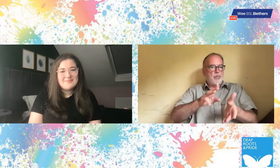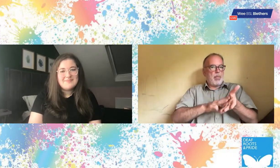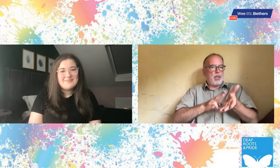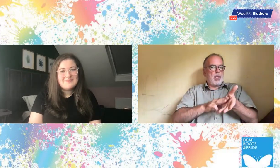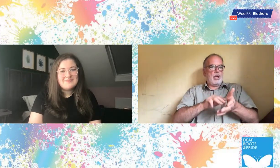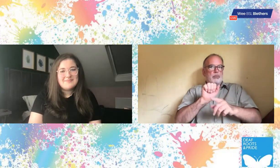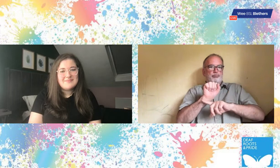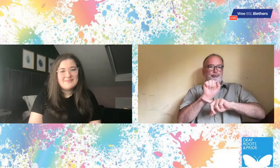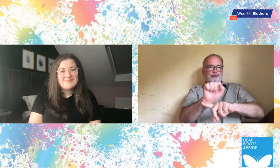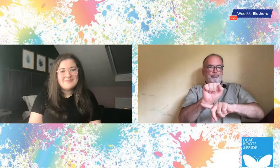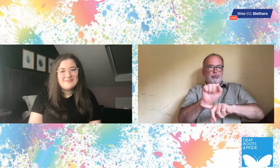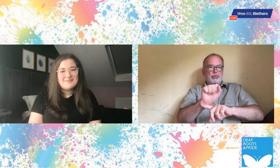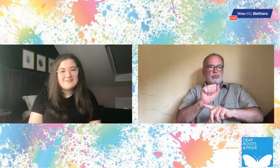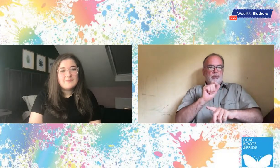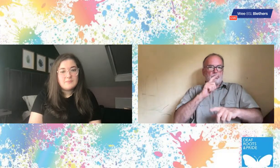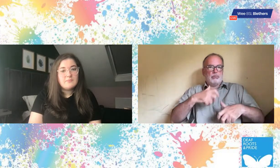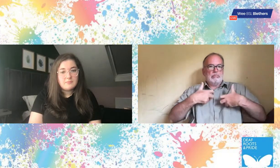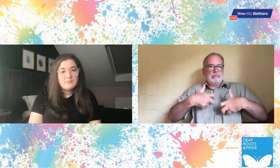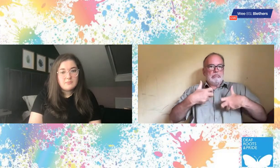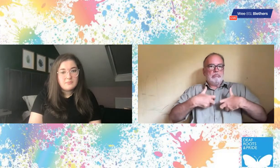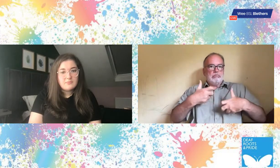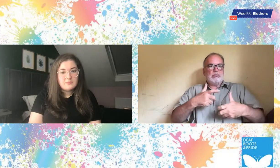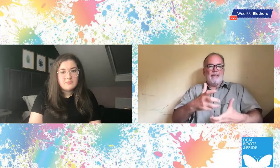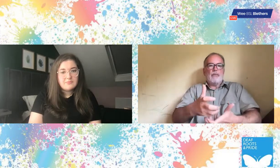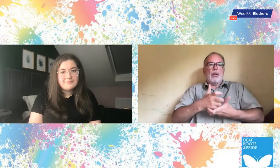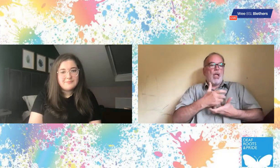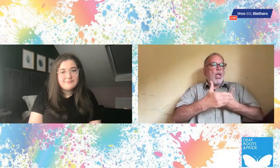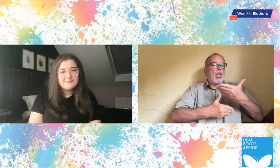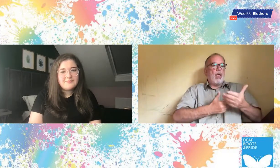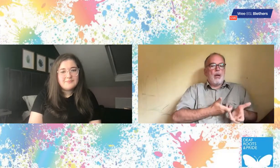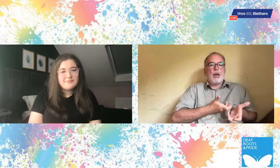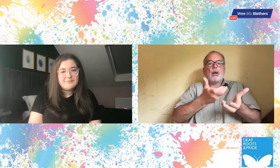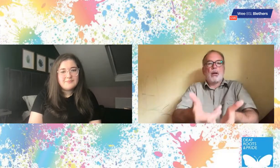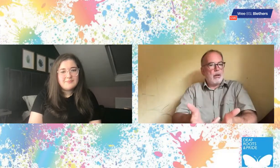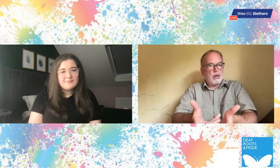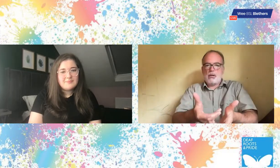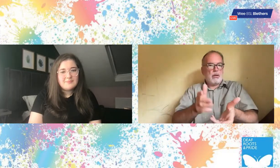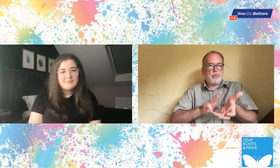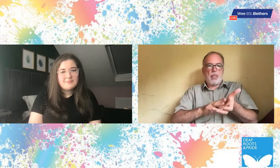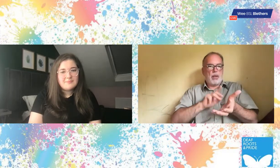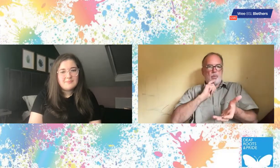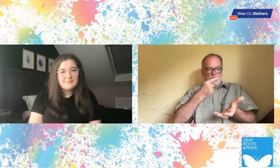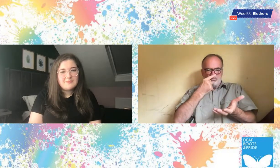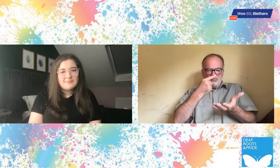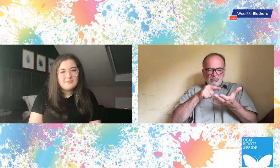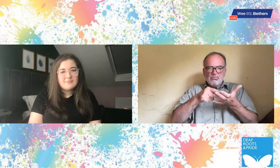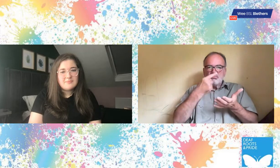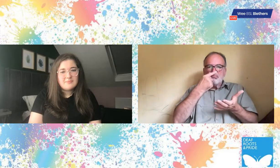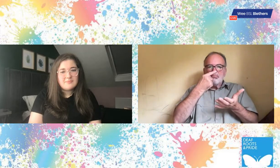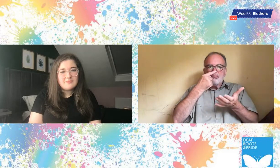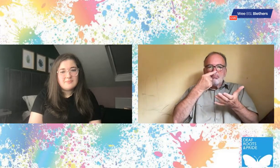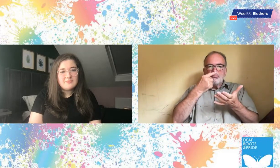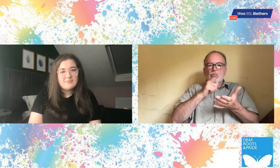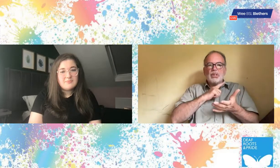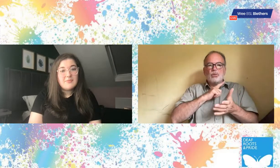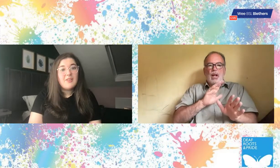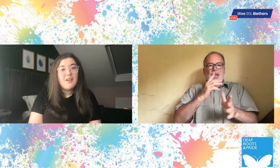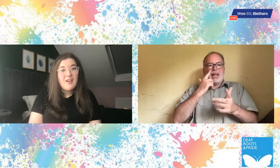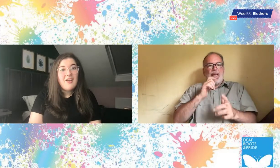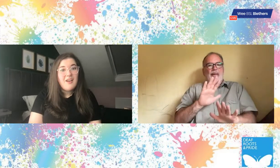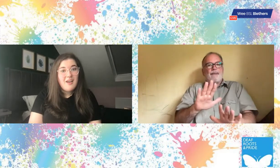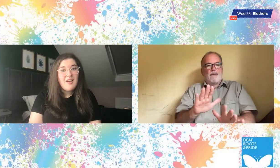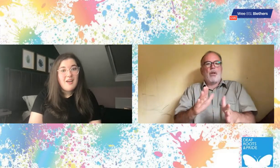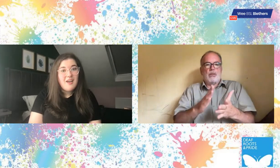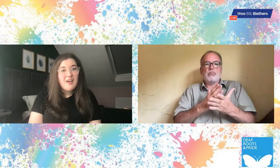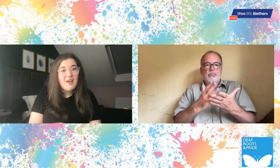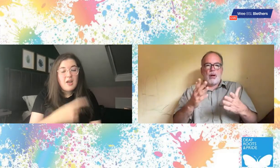that everything is all right, and then quickly hand them back to the mother, because obviously the mothers are very protective when they've just given birth, and you have to be